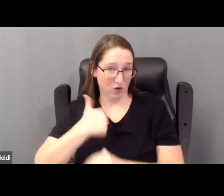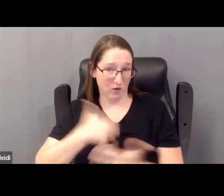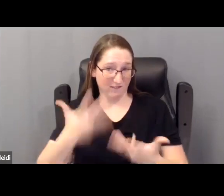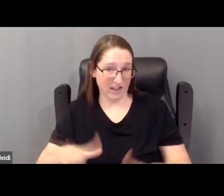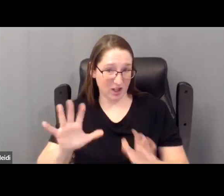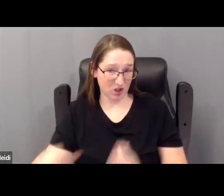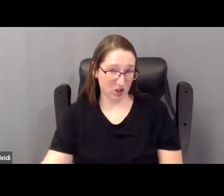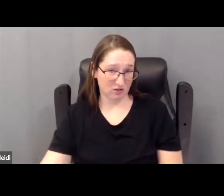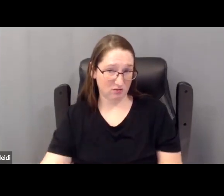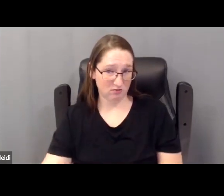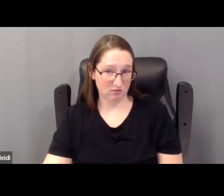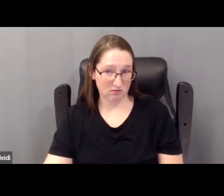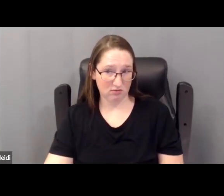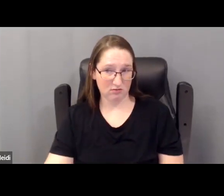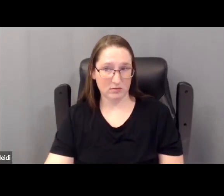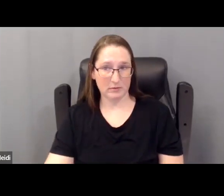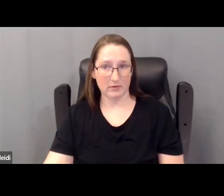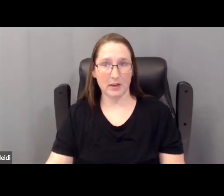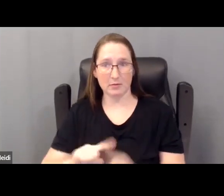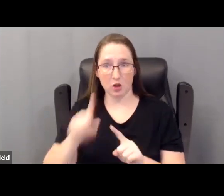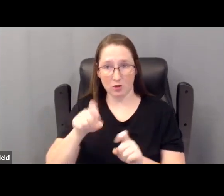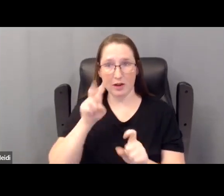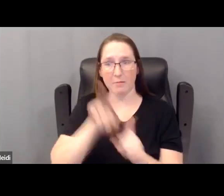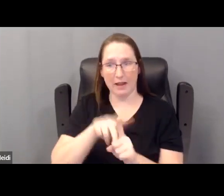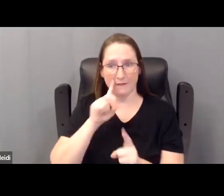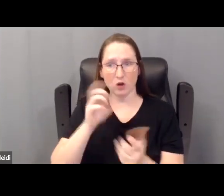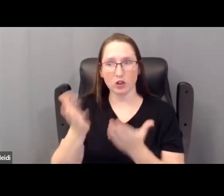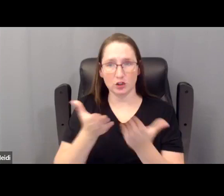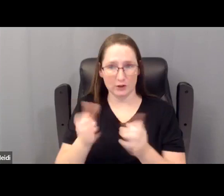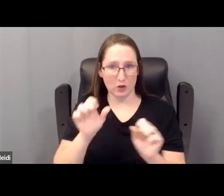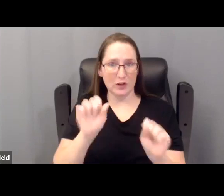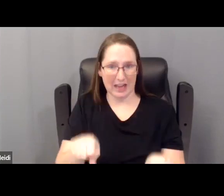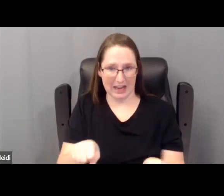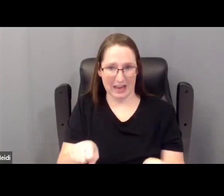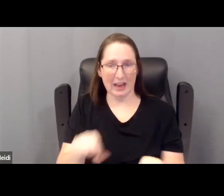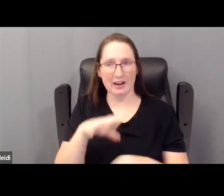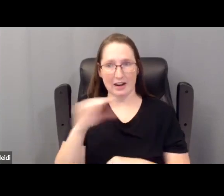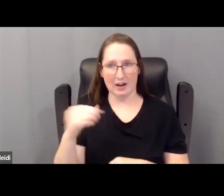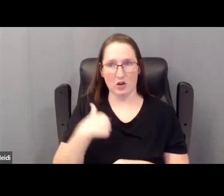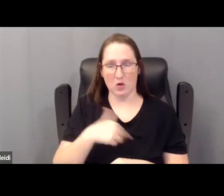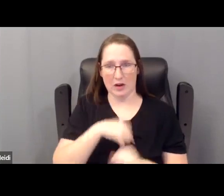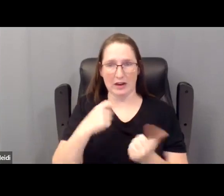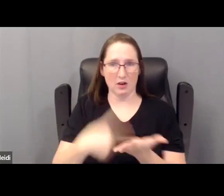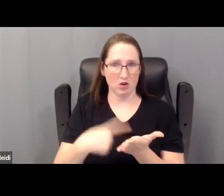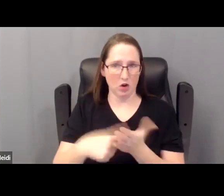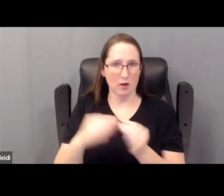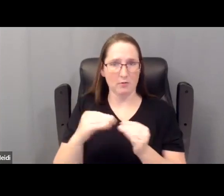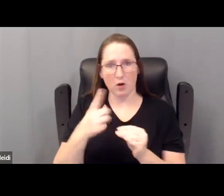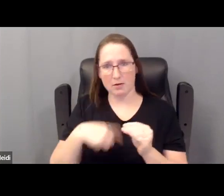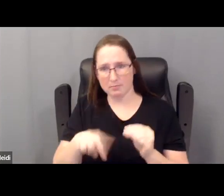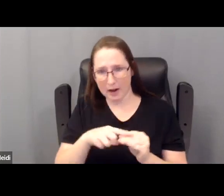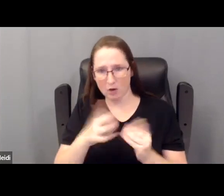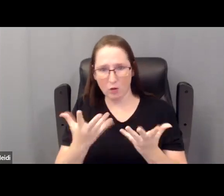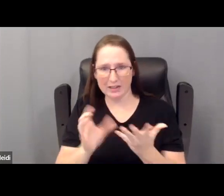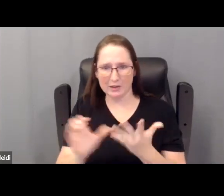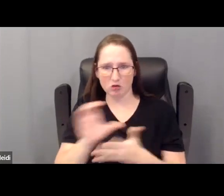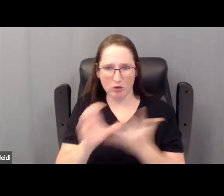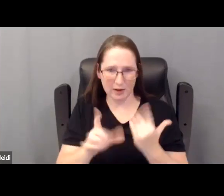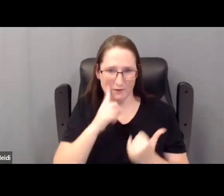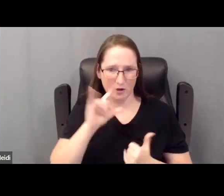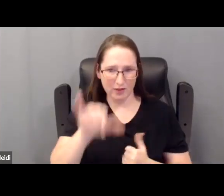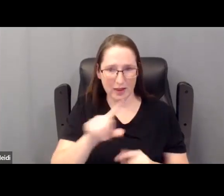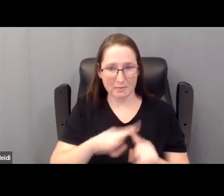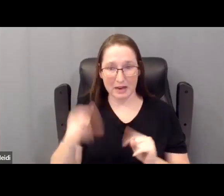go out to everybody, but you can apply for services. And we can talk to you about what the criteria for that is. But